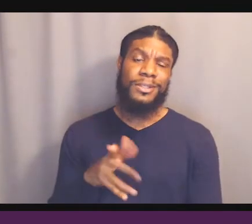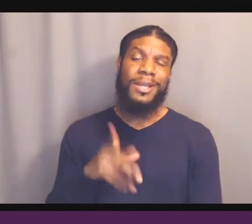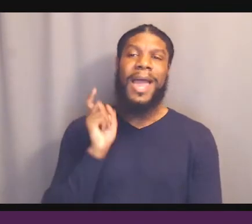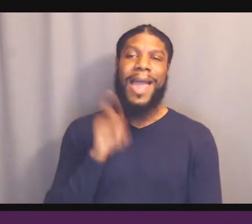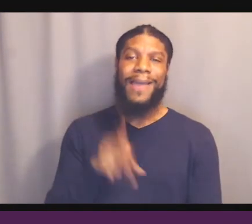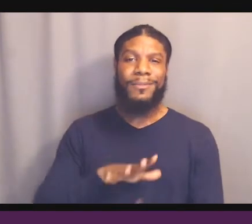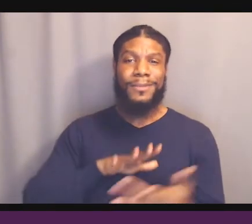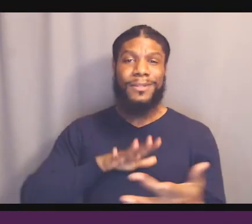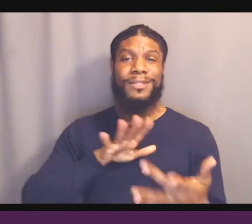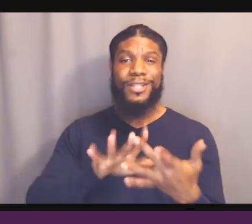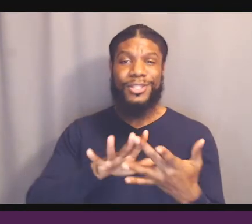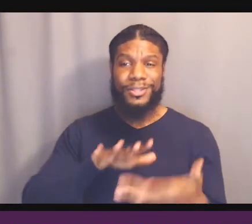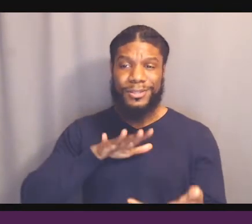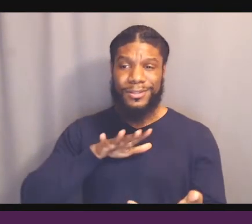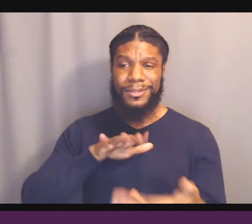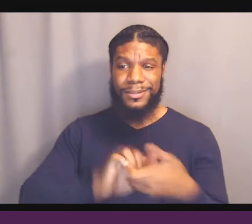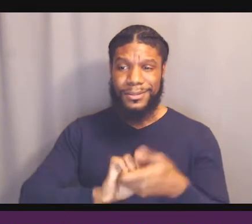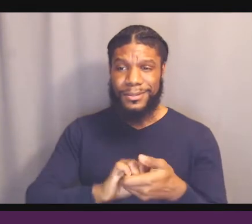touching.